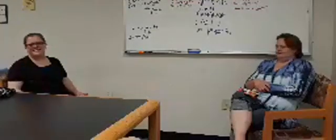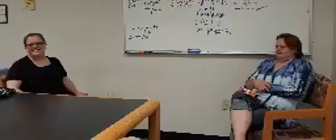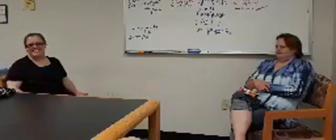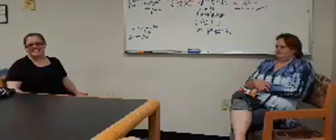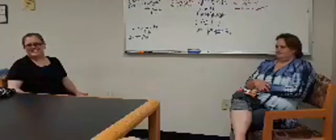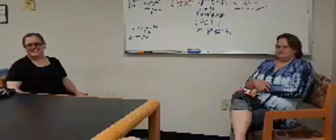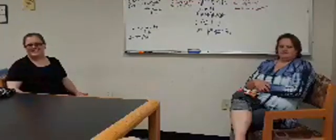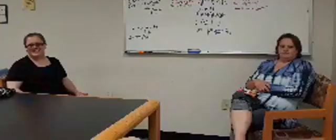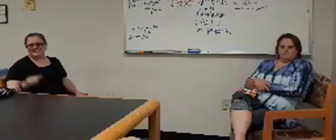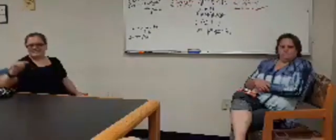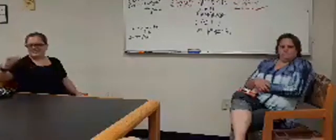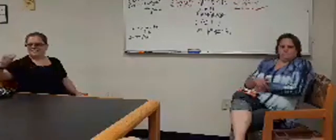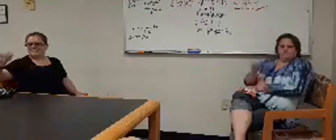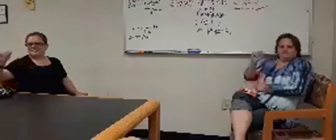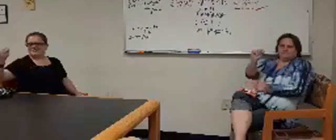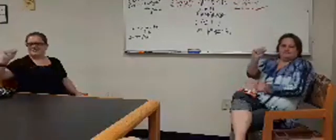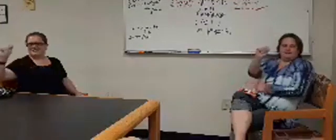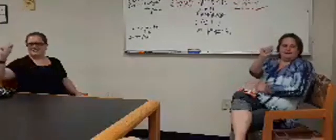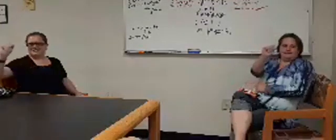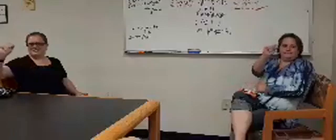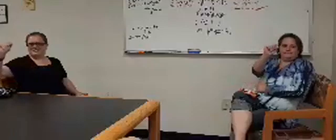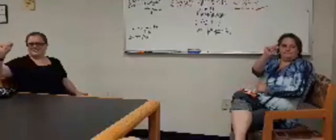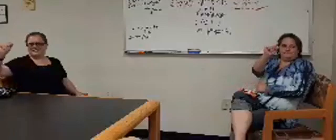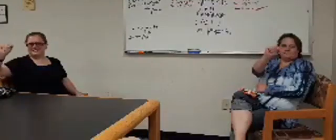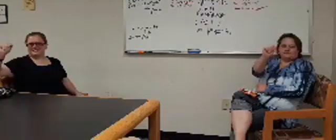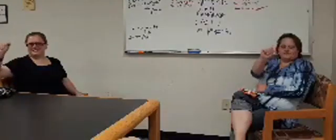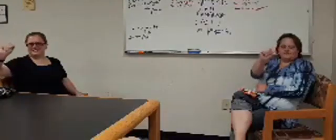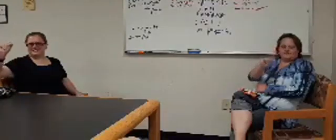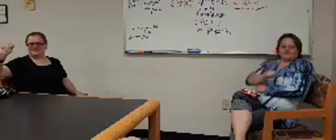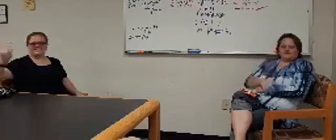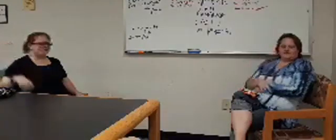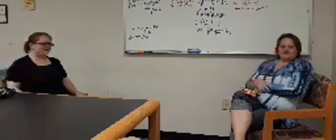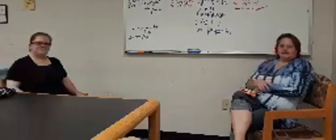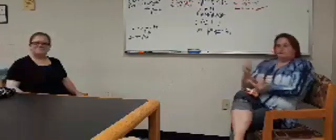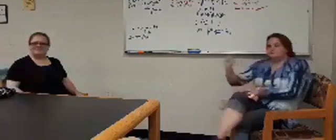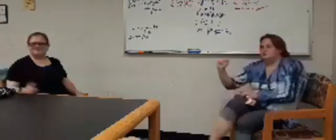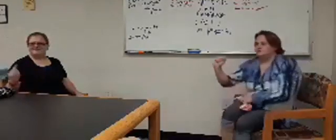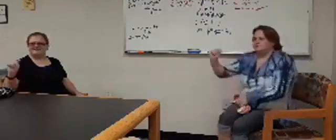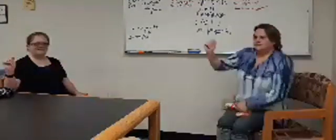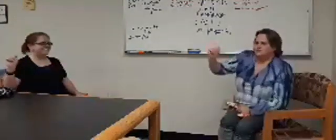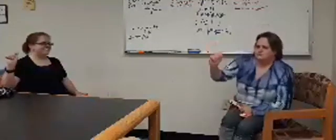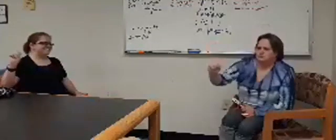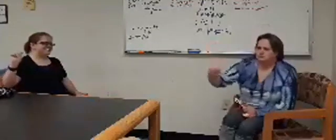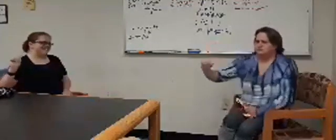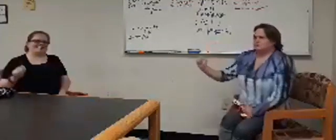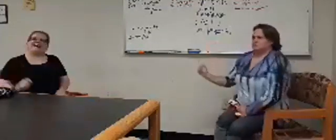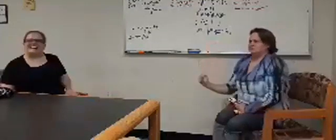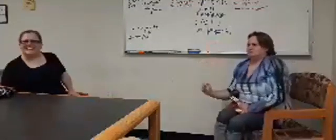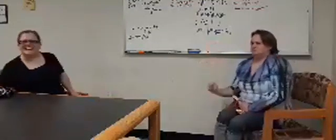So how does that work? T. Okay. See. Oh, okay. Oh. Okay.